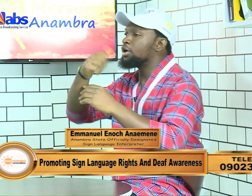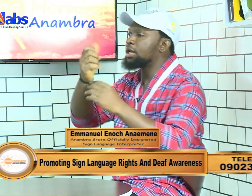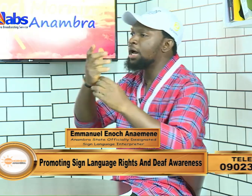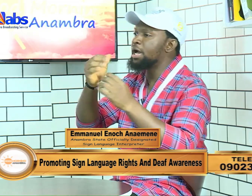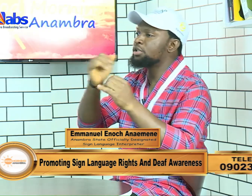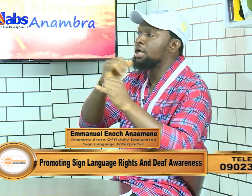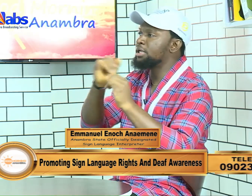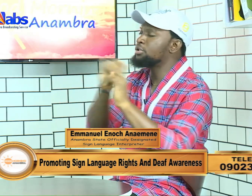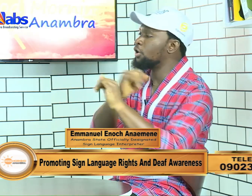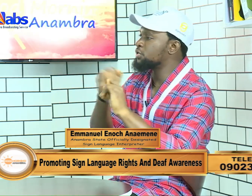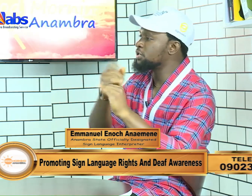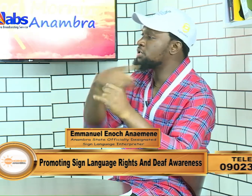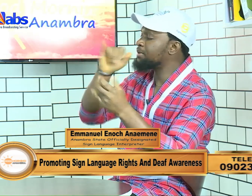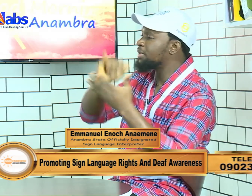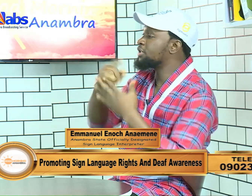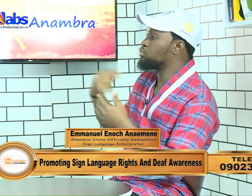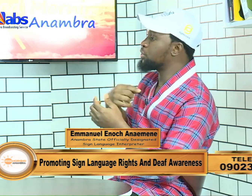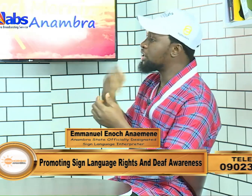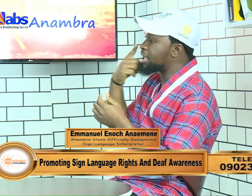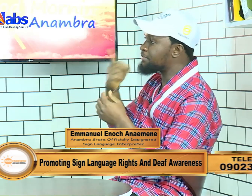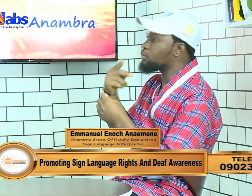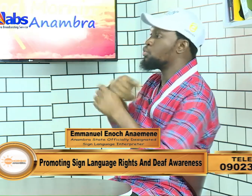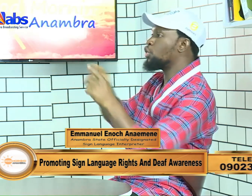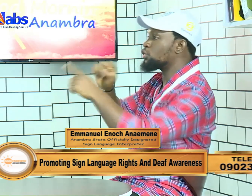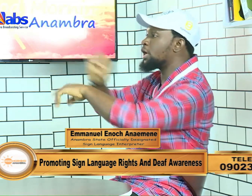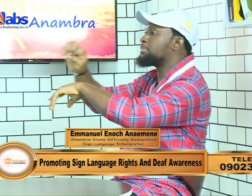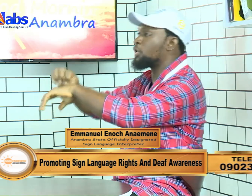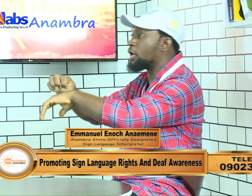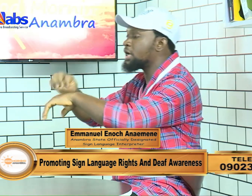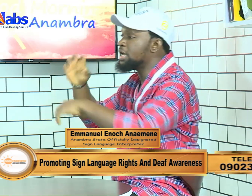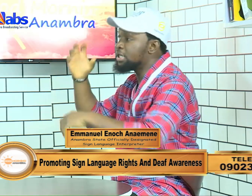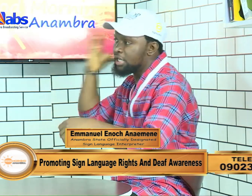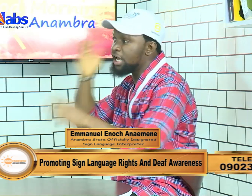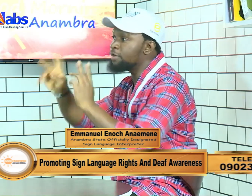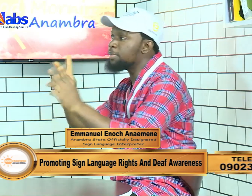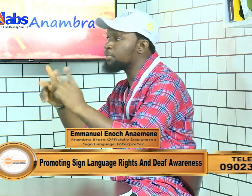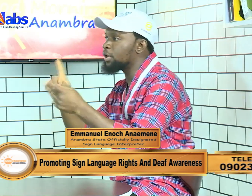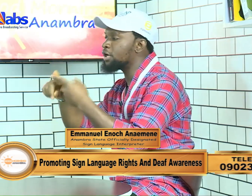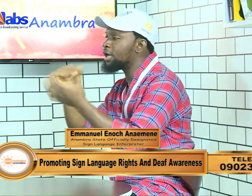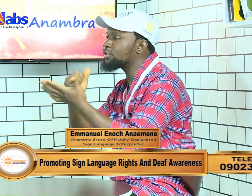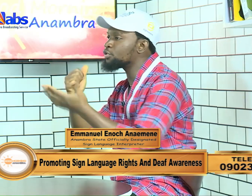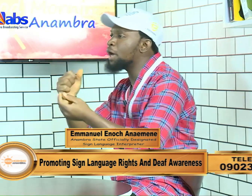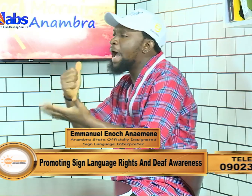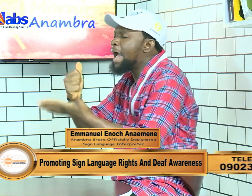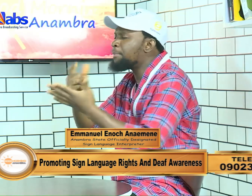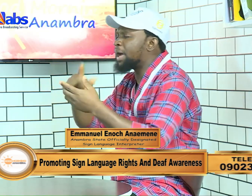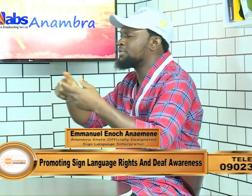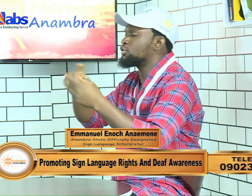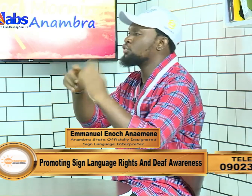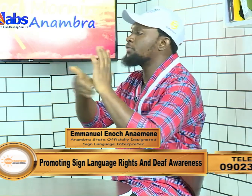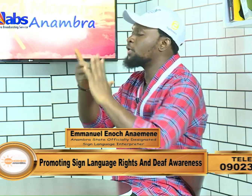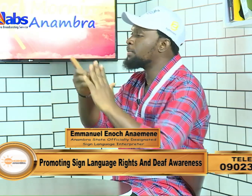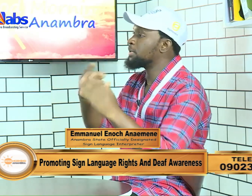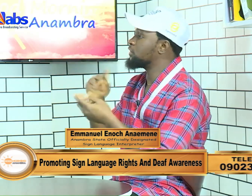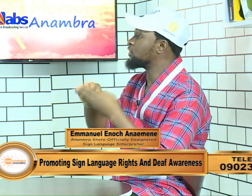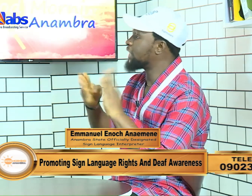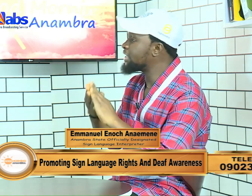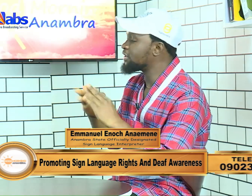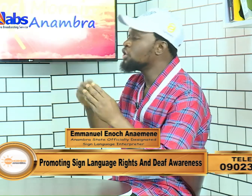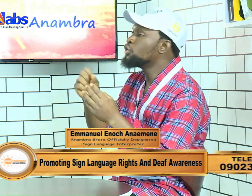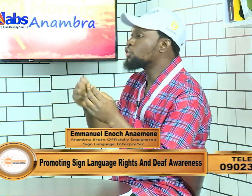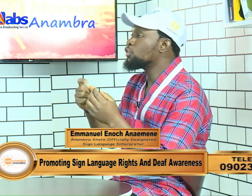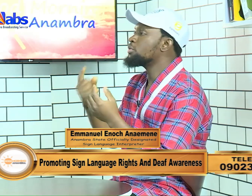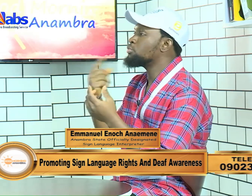the other industries, to them that we, the deaf people, will also employ the hearing people in order to help and to develop the